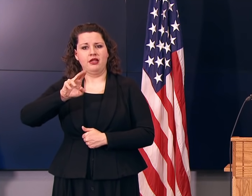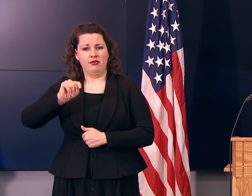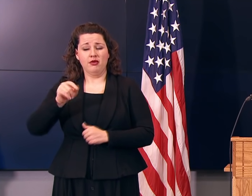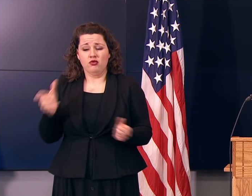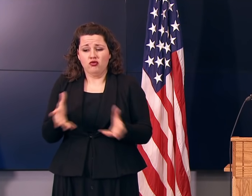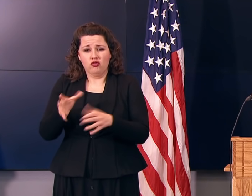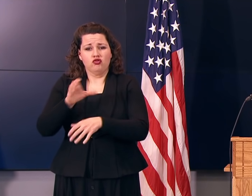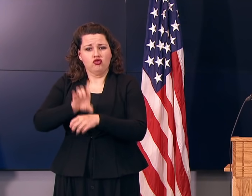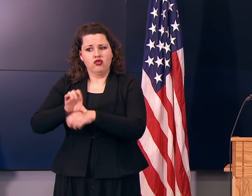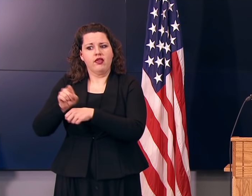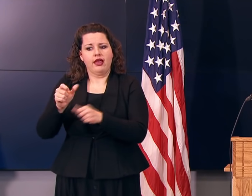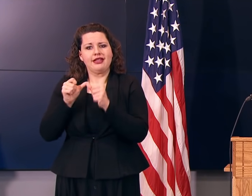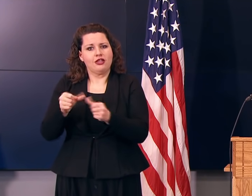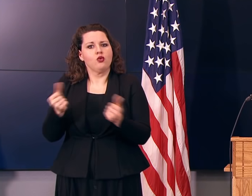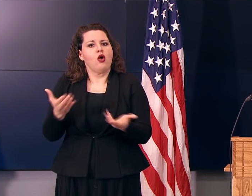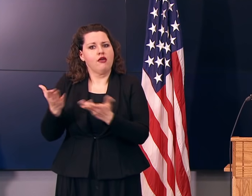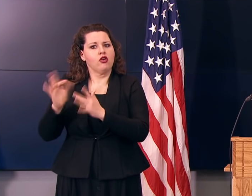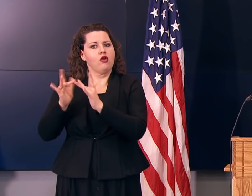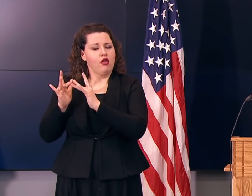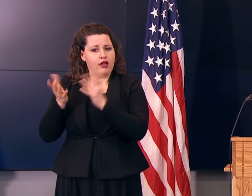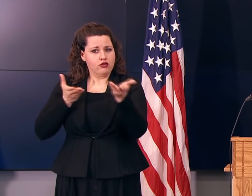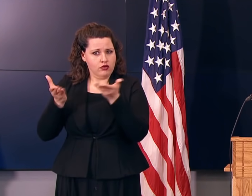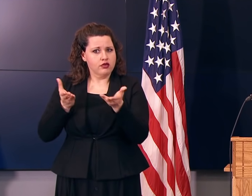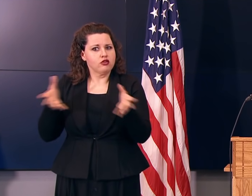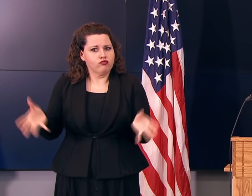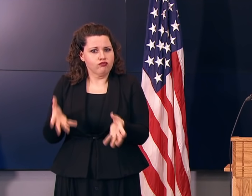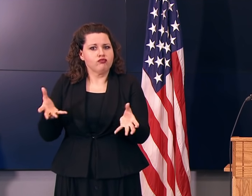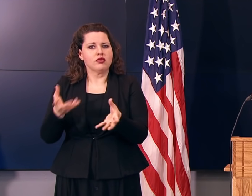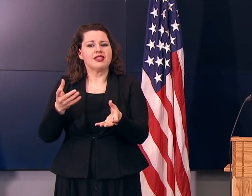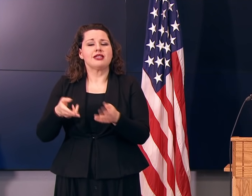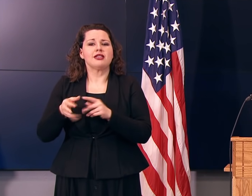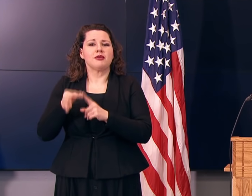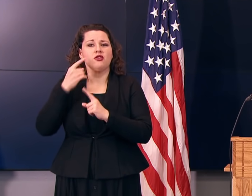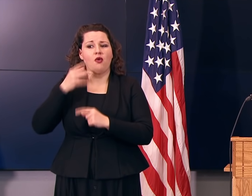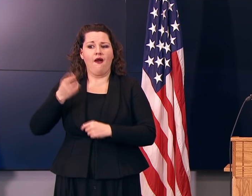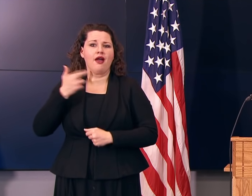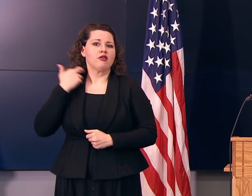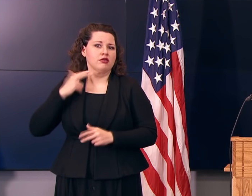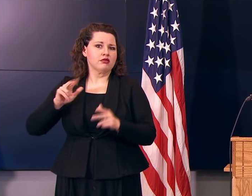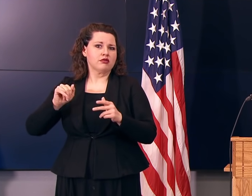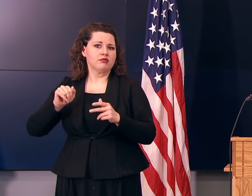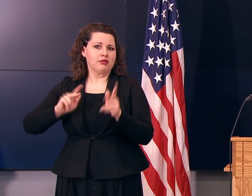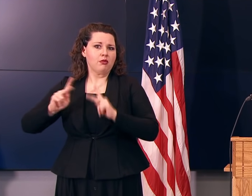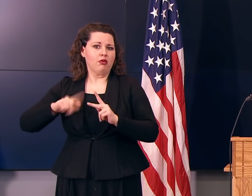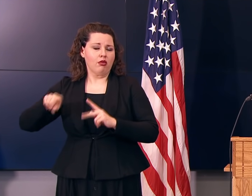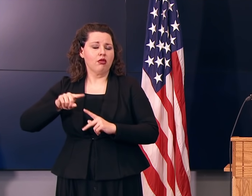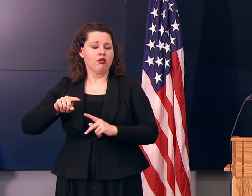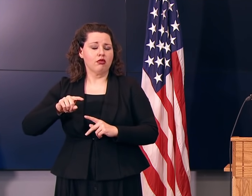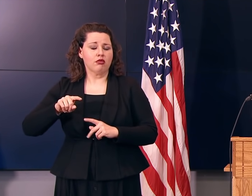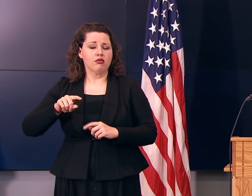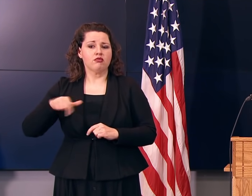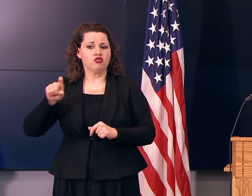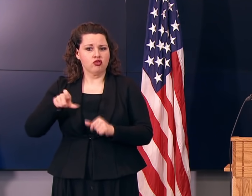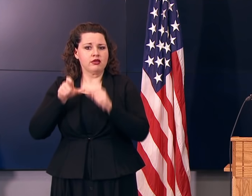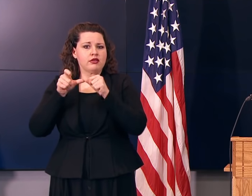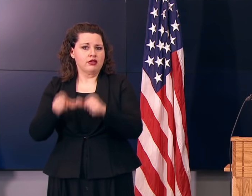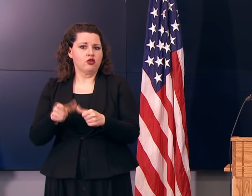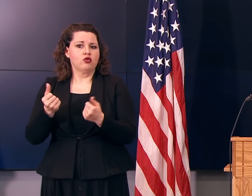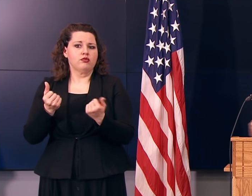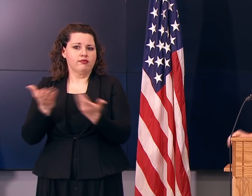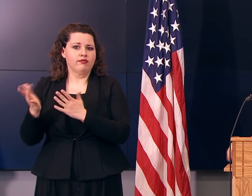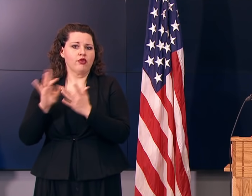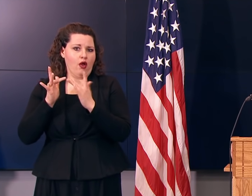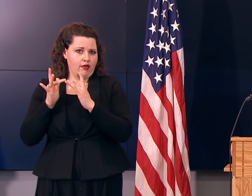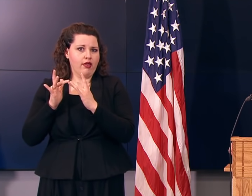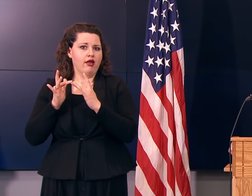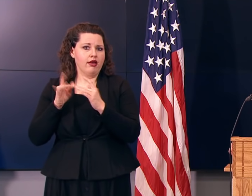to continue to offer online services, especially for our most vulnerable Iowans that should continue to use